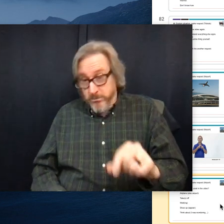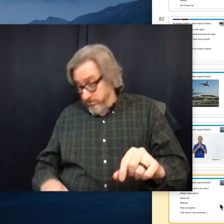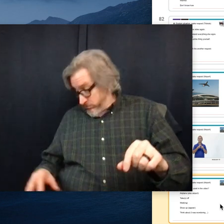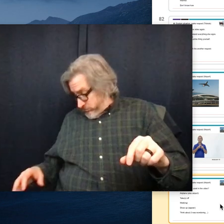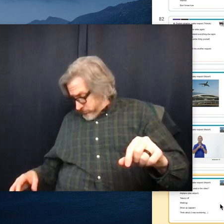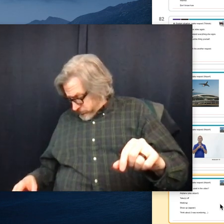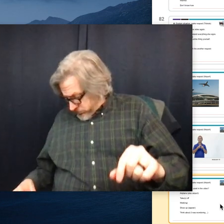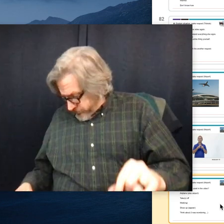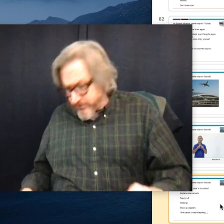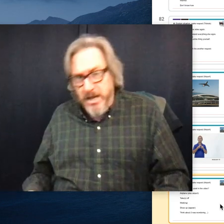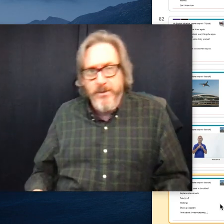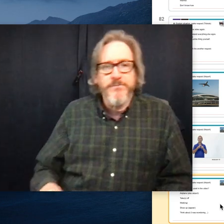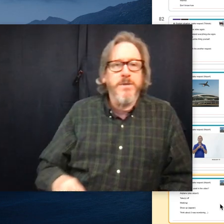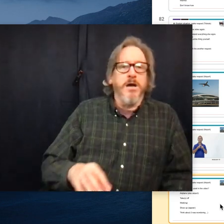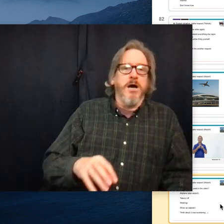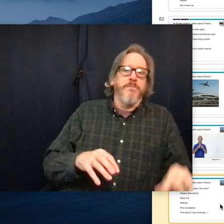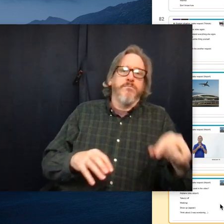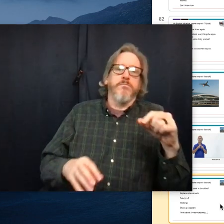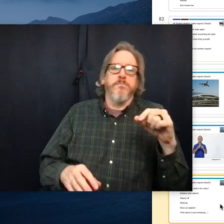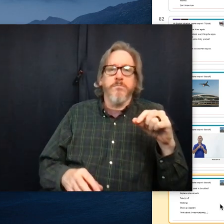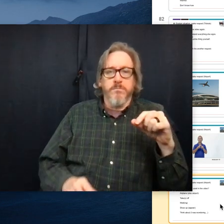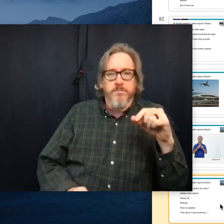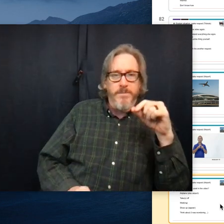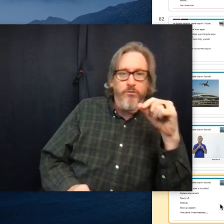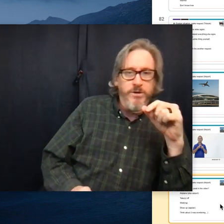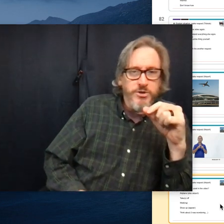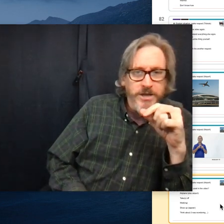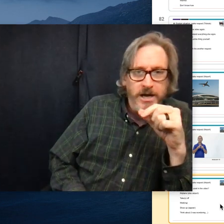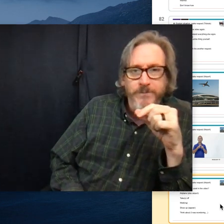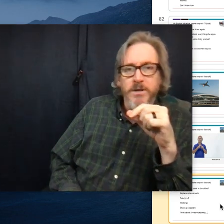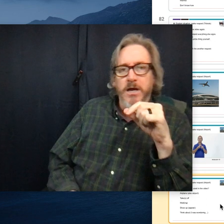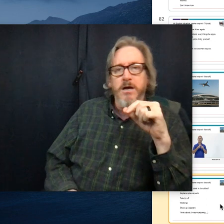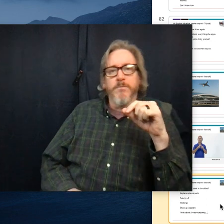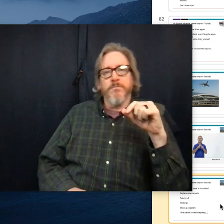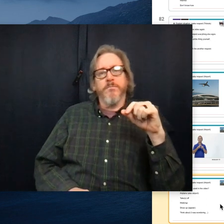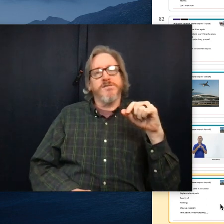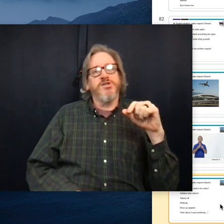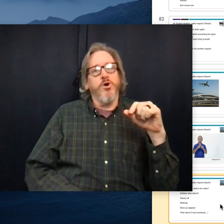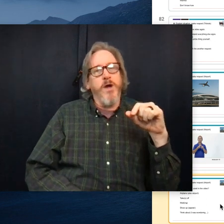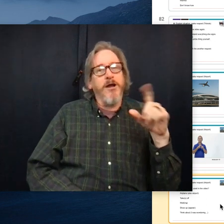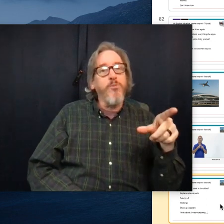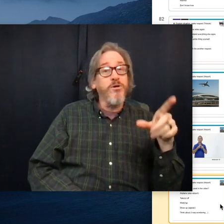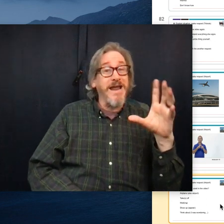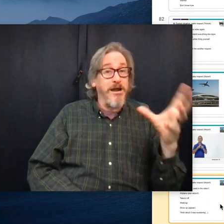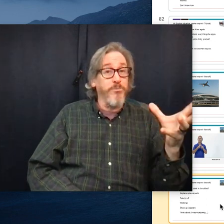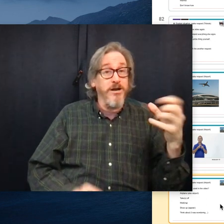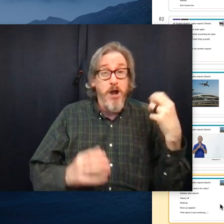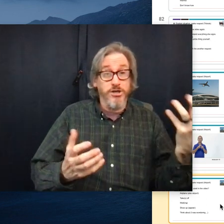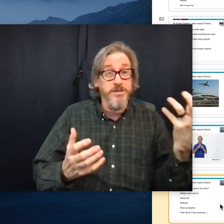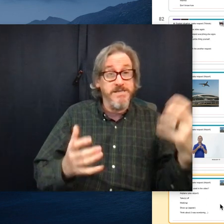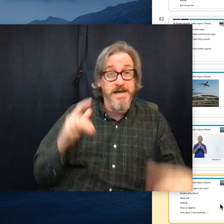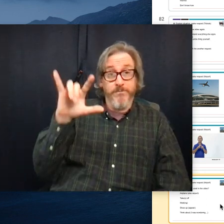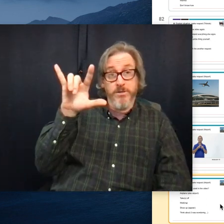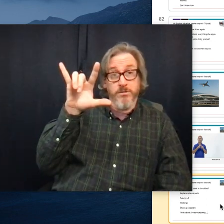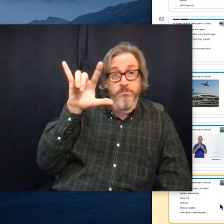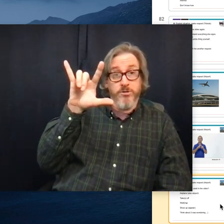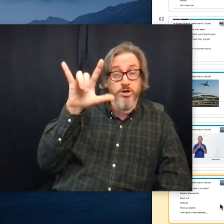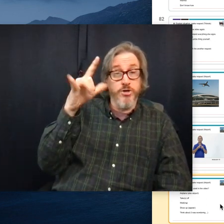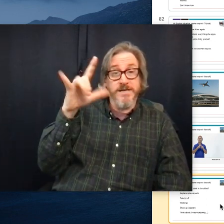New York, and I think we've already done this one before, but if not, it's a Y and it goes across the hand. New York. It's kind of like credit card. New